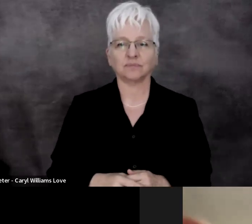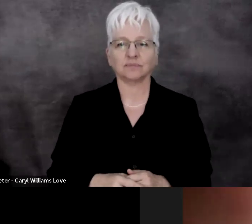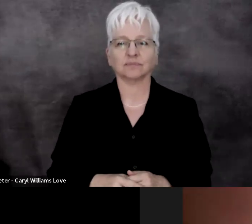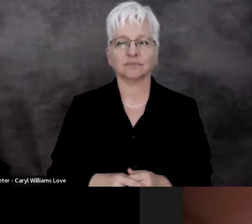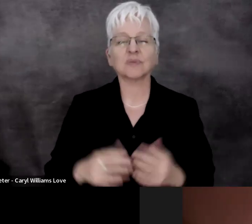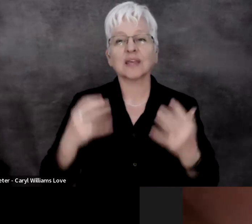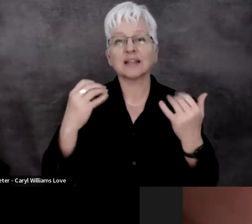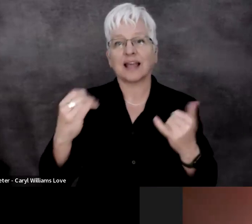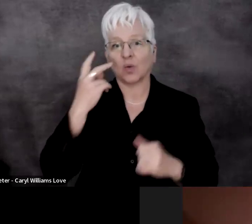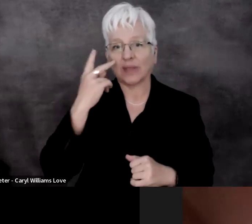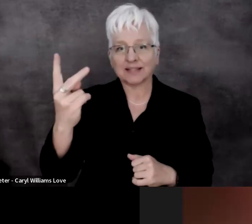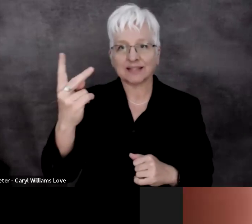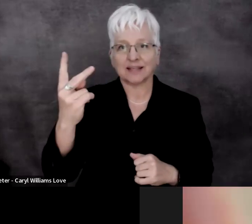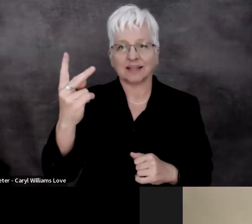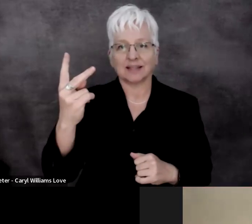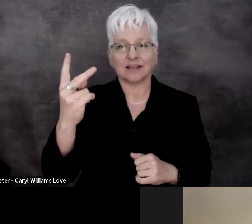see.